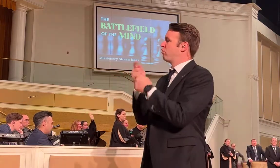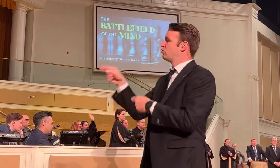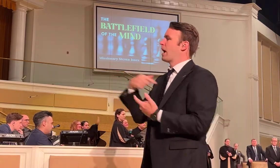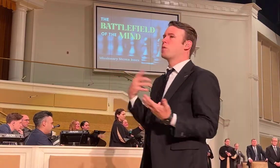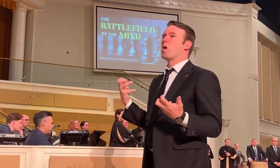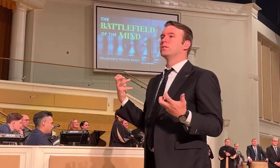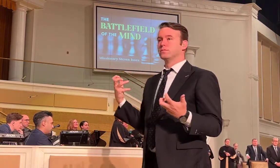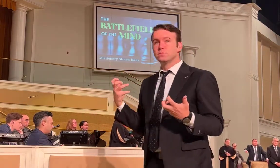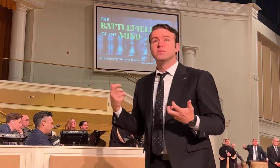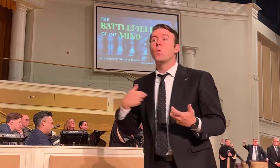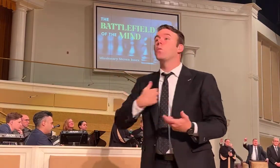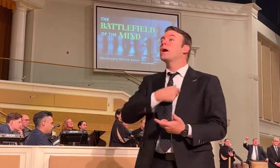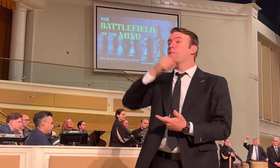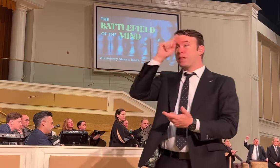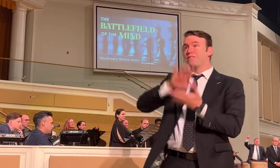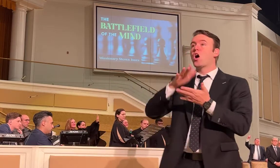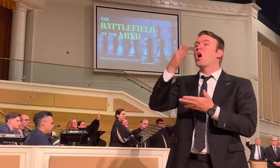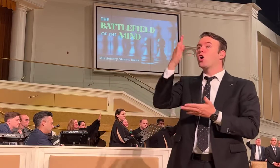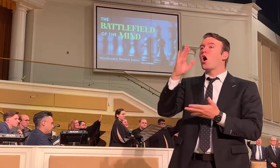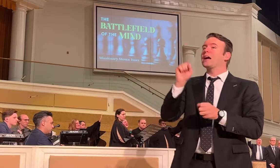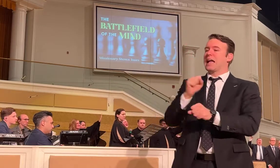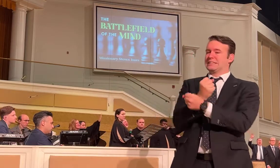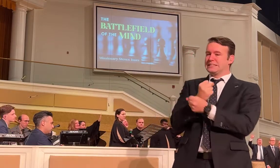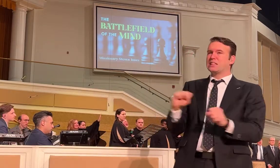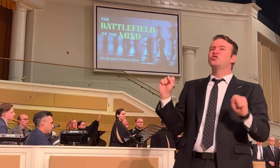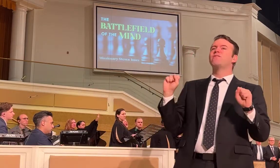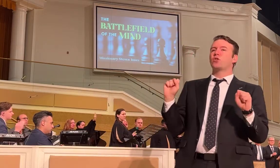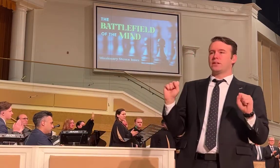still believe that God can set you free.